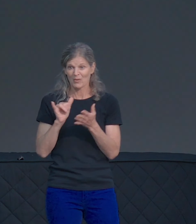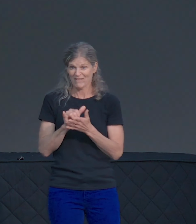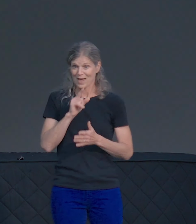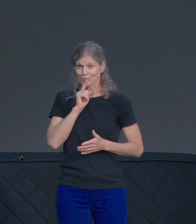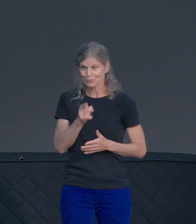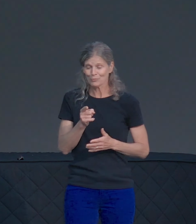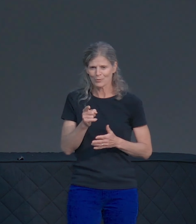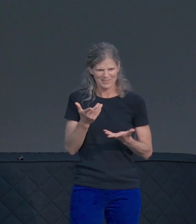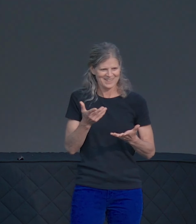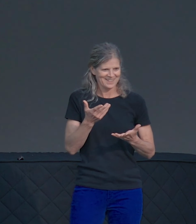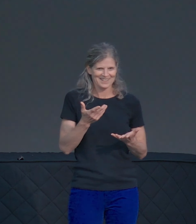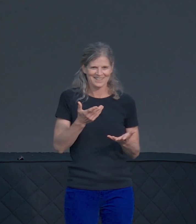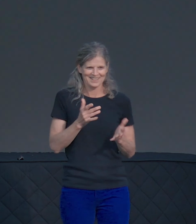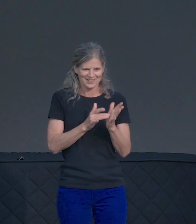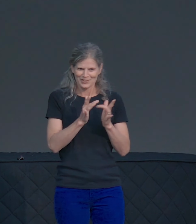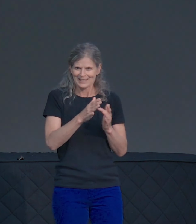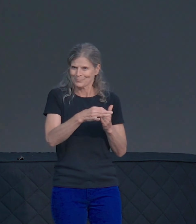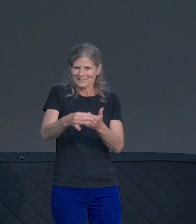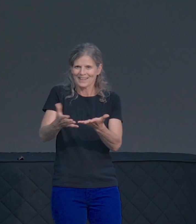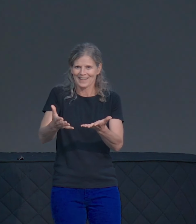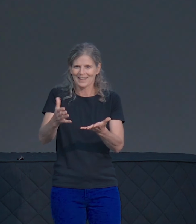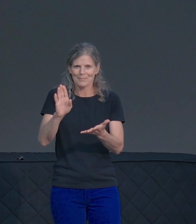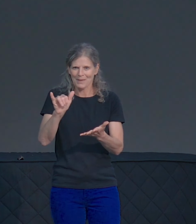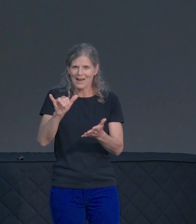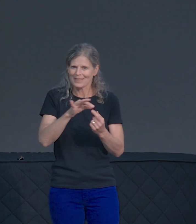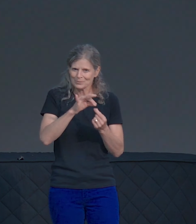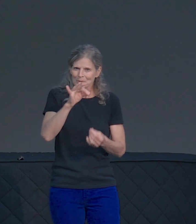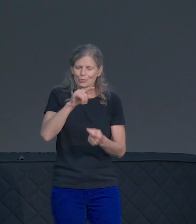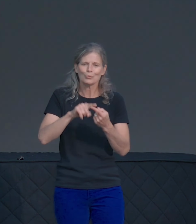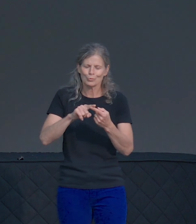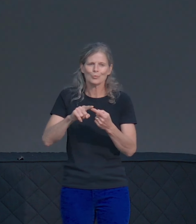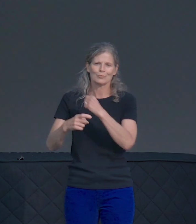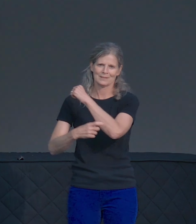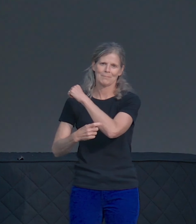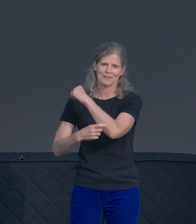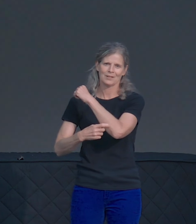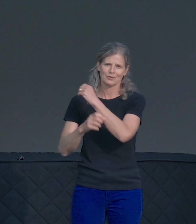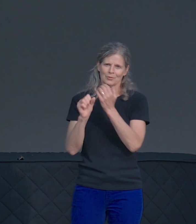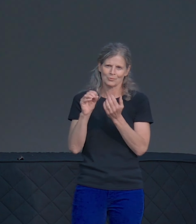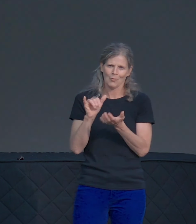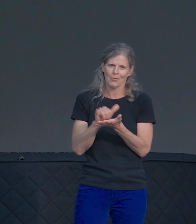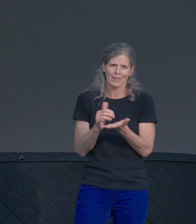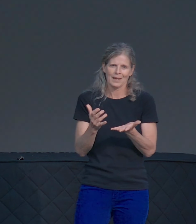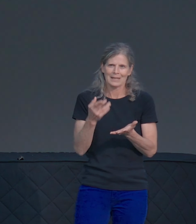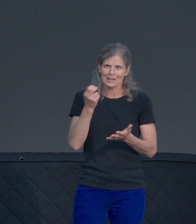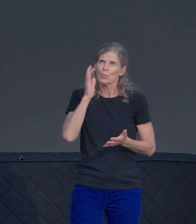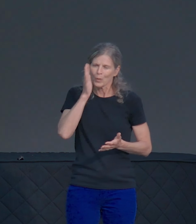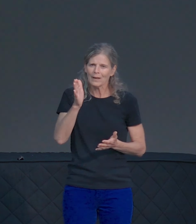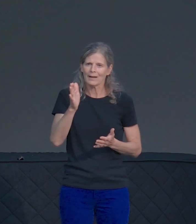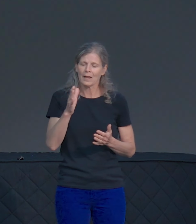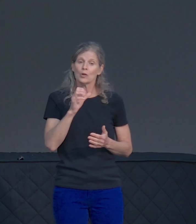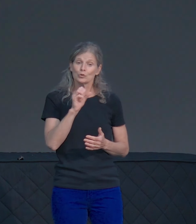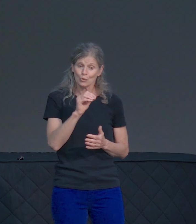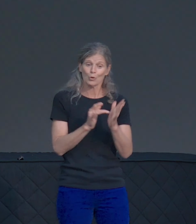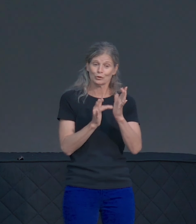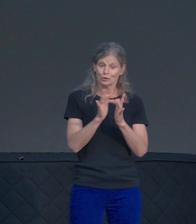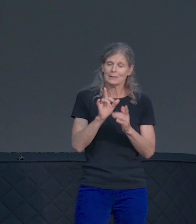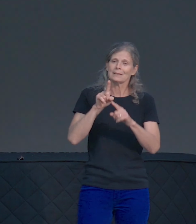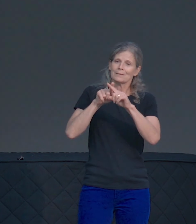here? He's led by the Spirit toward temptation. And Jesus is dependent on the